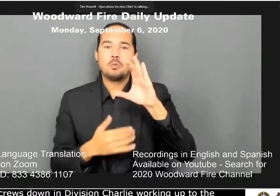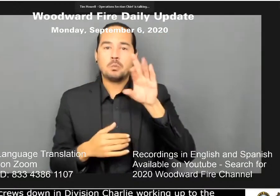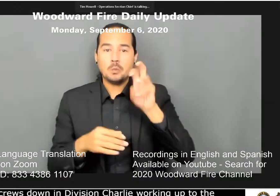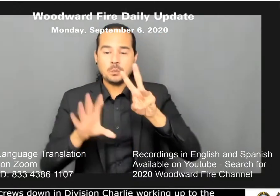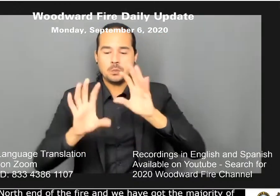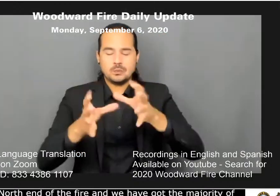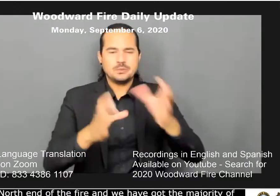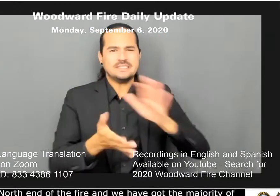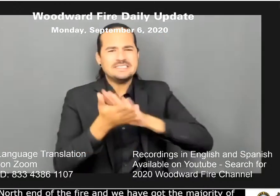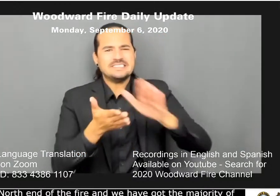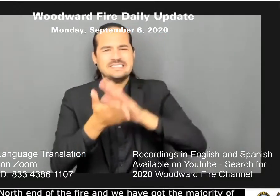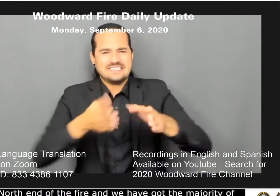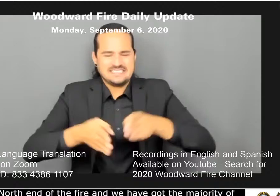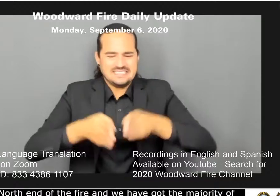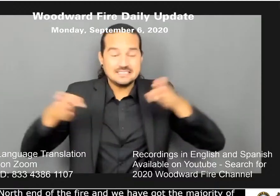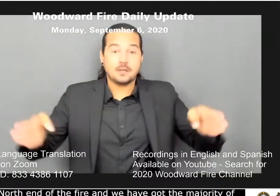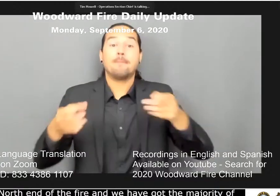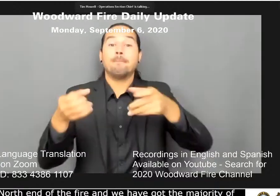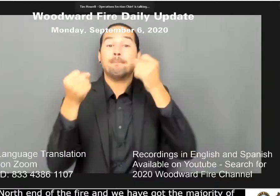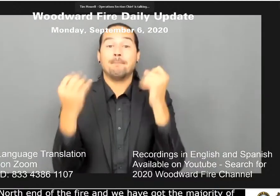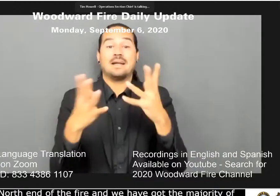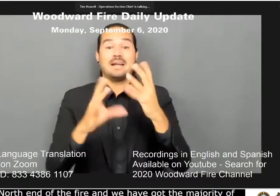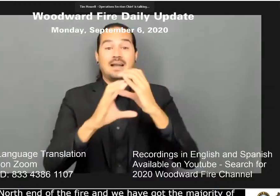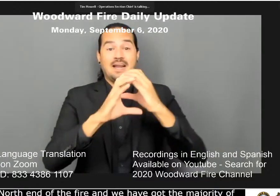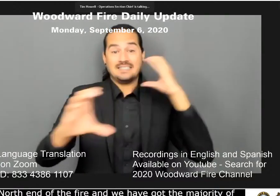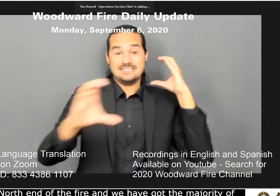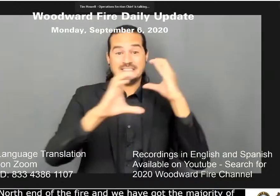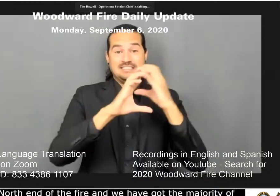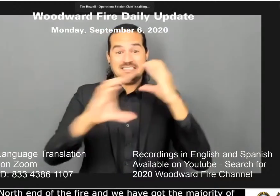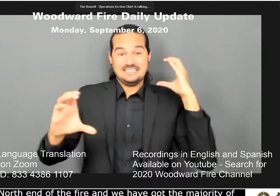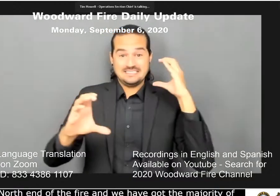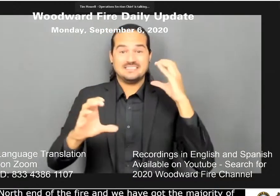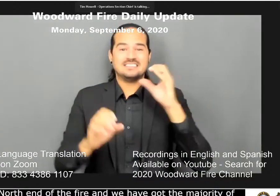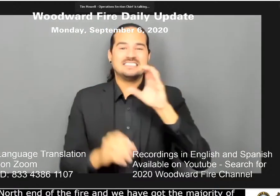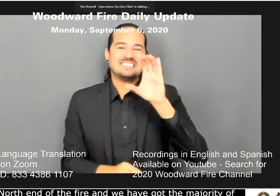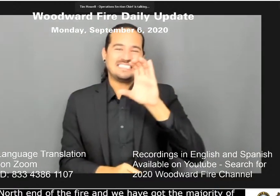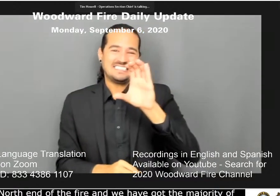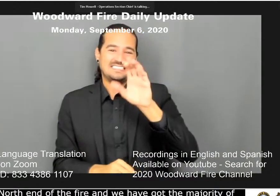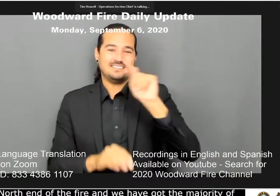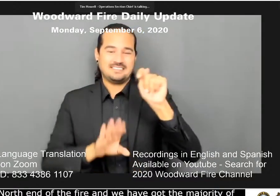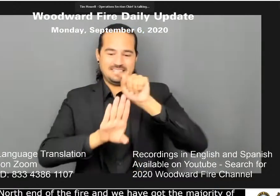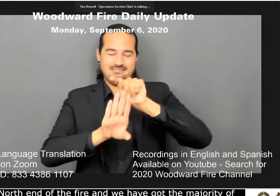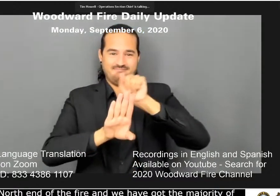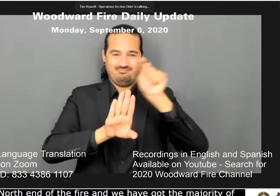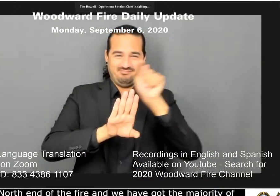Tango break, who will be working down the Tango side, and we're